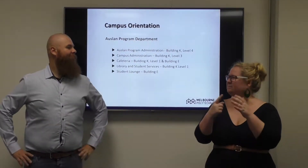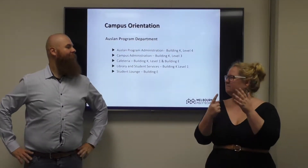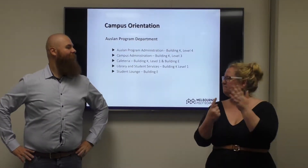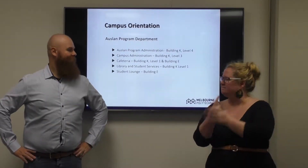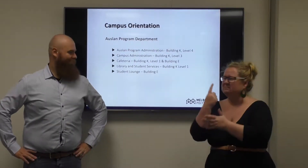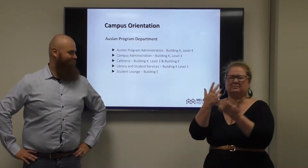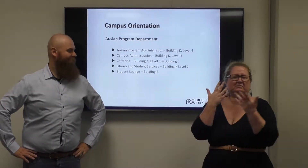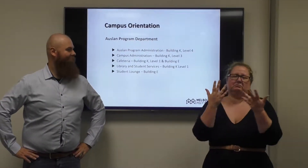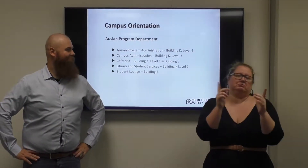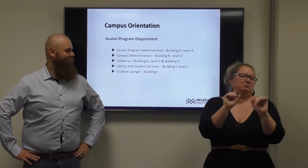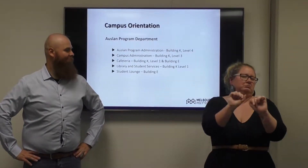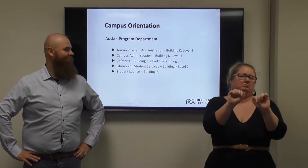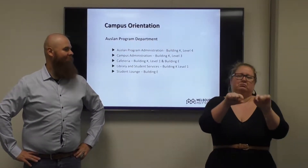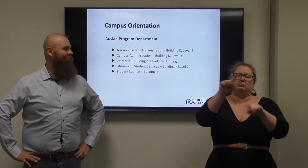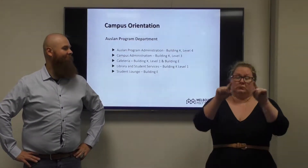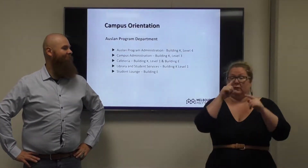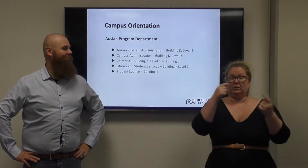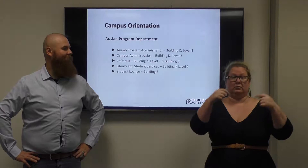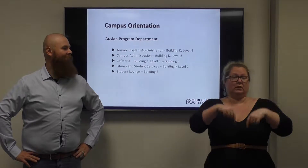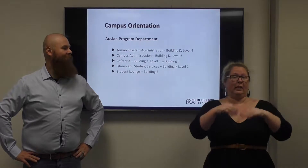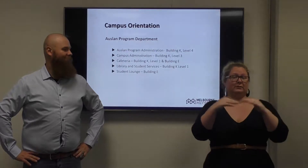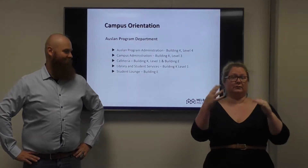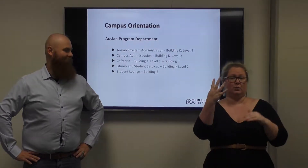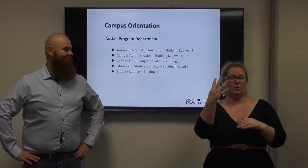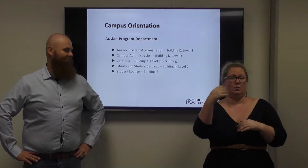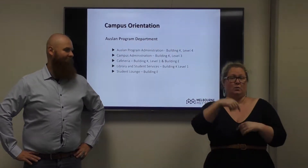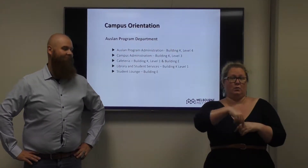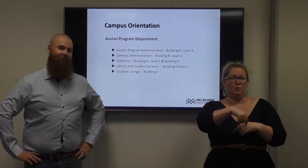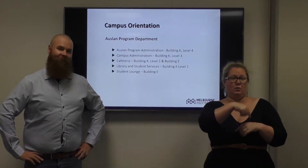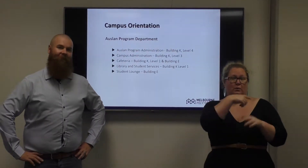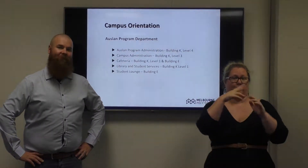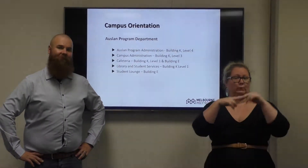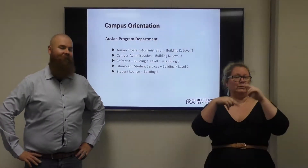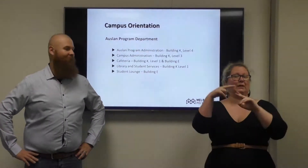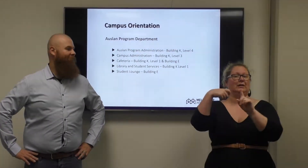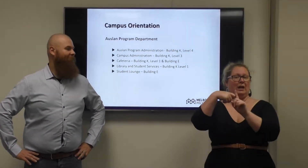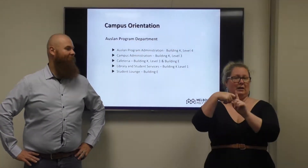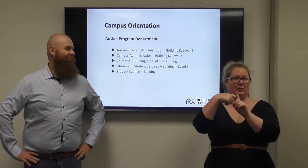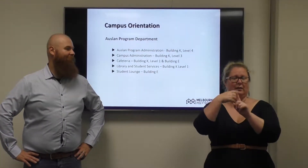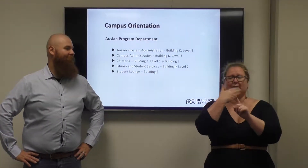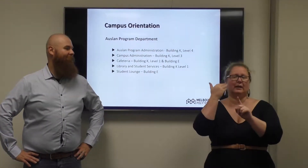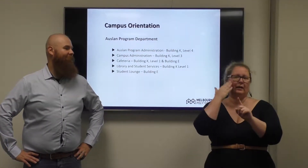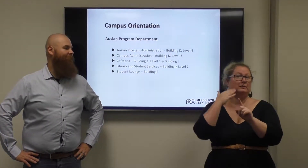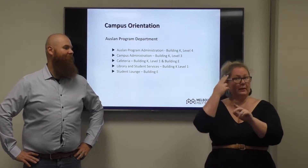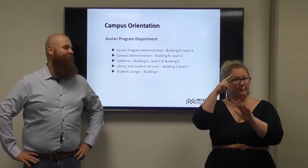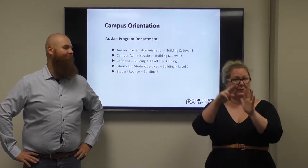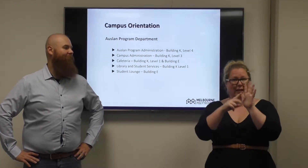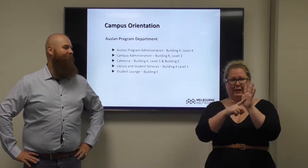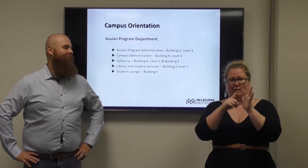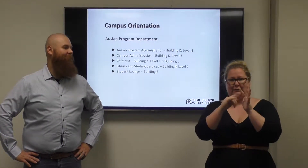So if you have any questions, you can come here to level 4 in Building K. There's a lovely